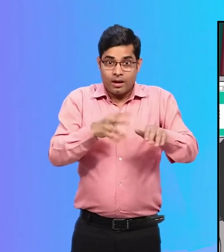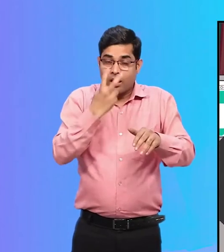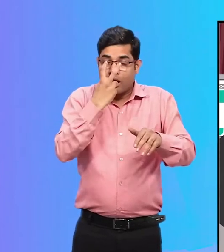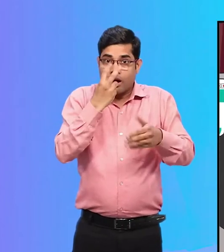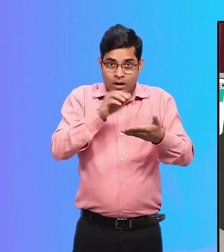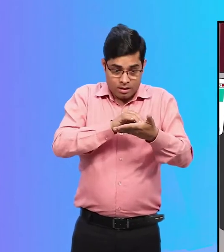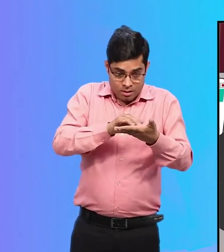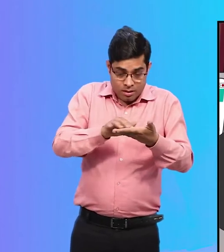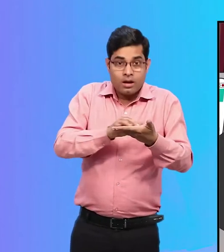joysticks